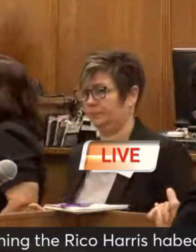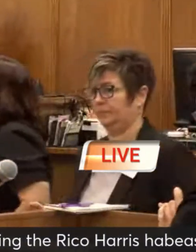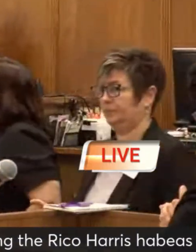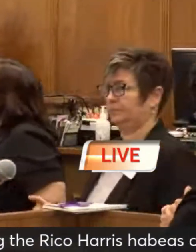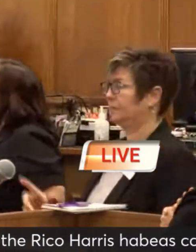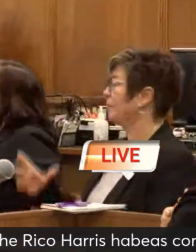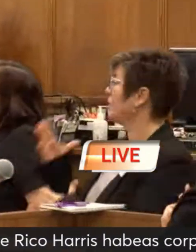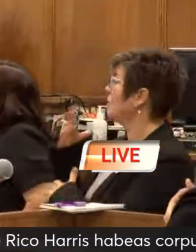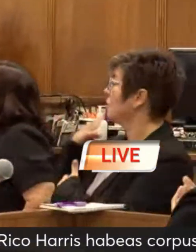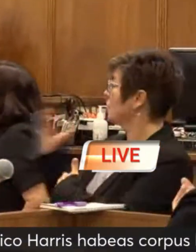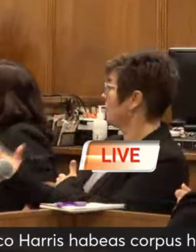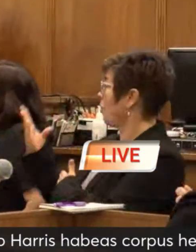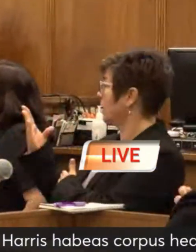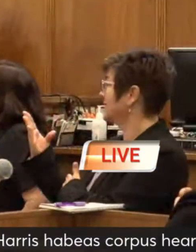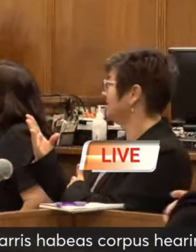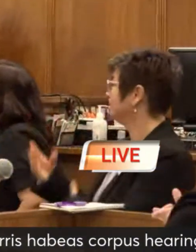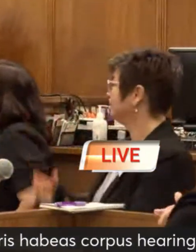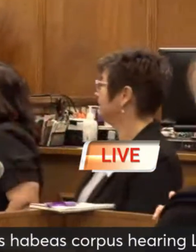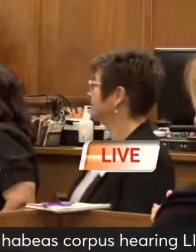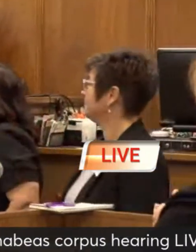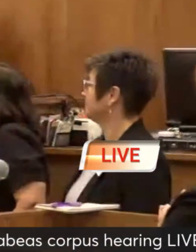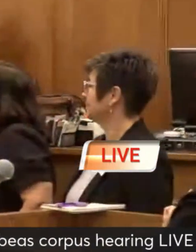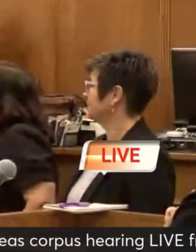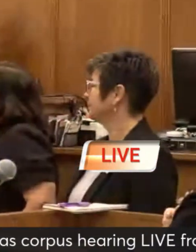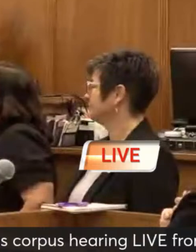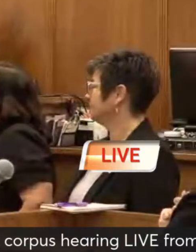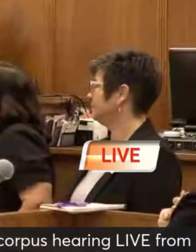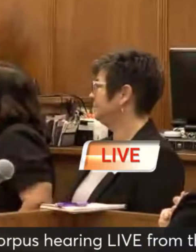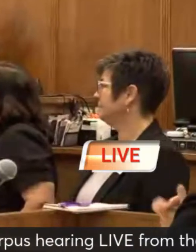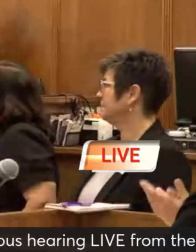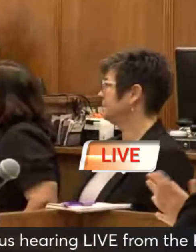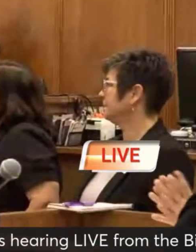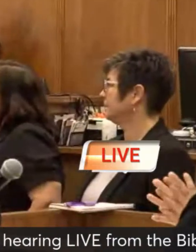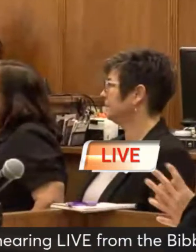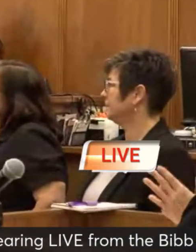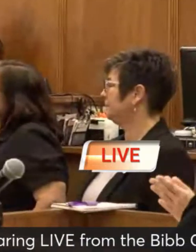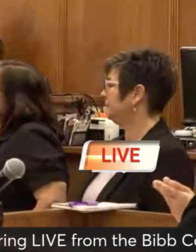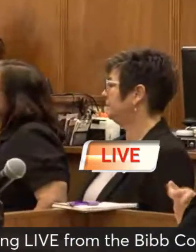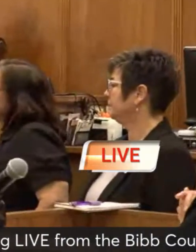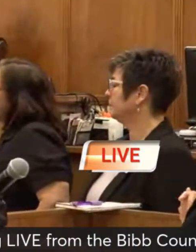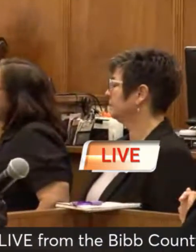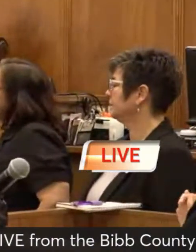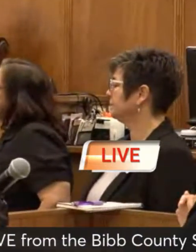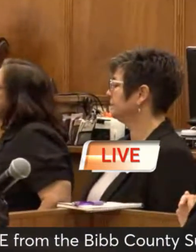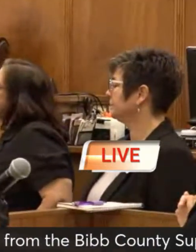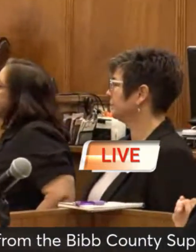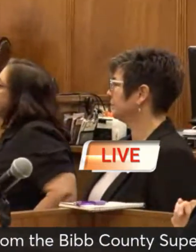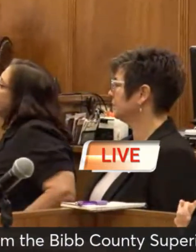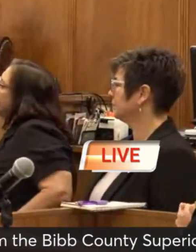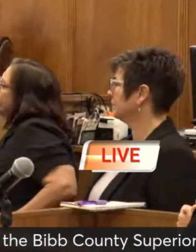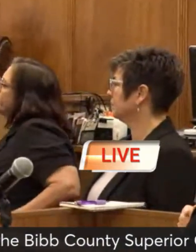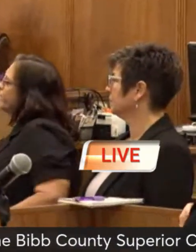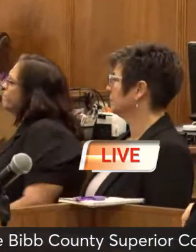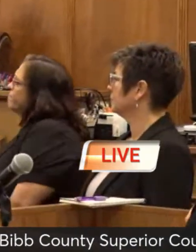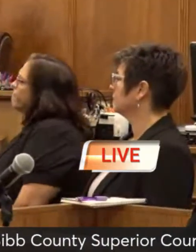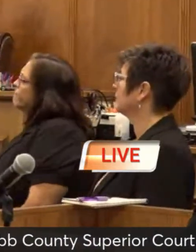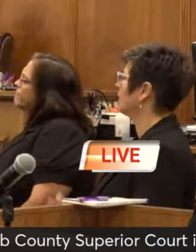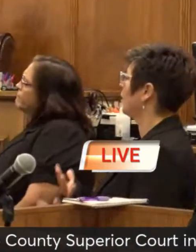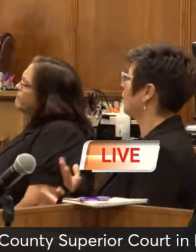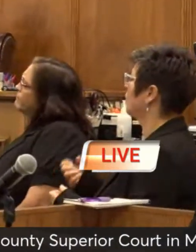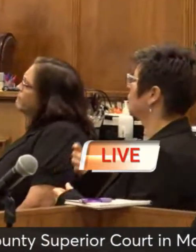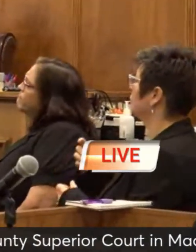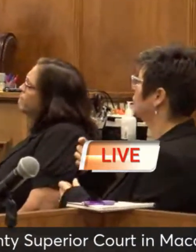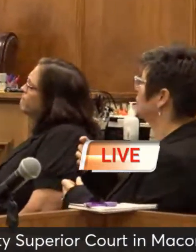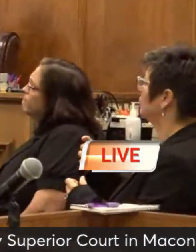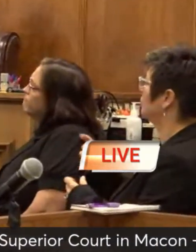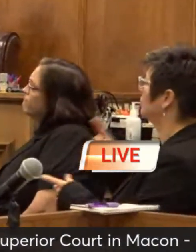Good morning, Ms. Hubbard. Good morning. I'd like to start just with a little bit of background.